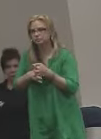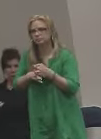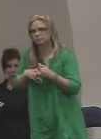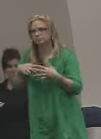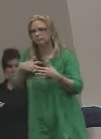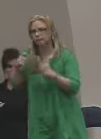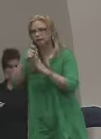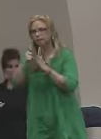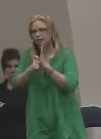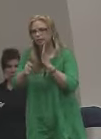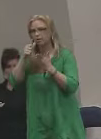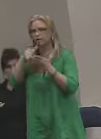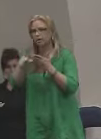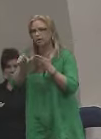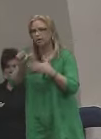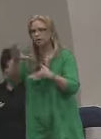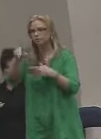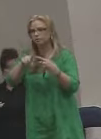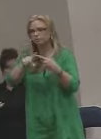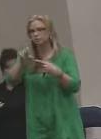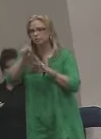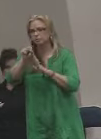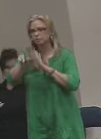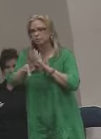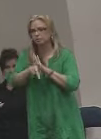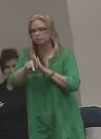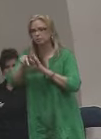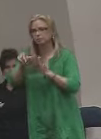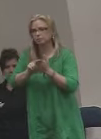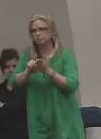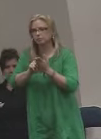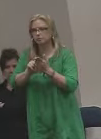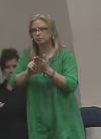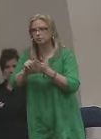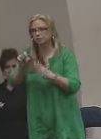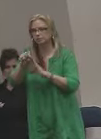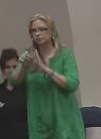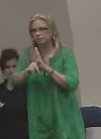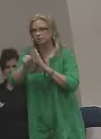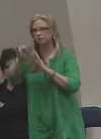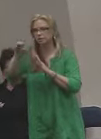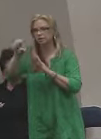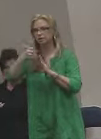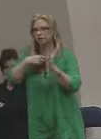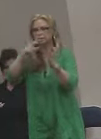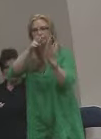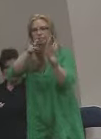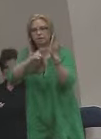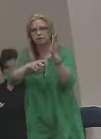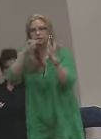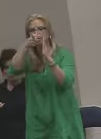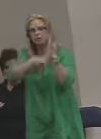I wrote a letter to the Shreveport Times when I read an article that